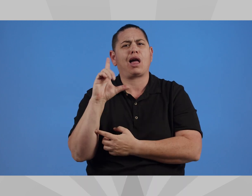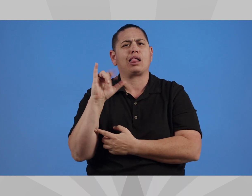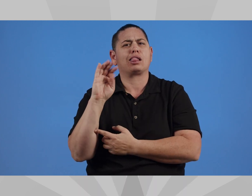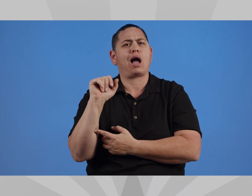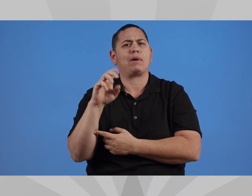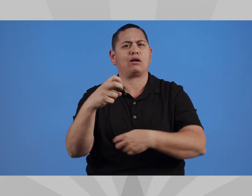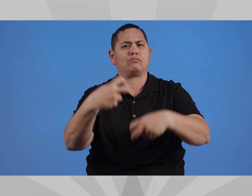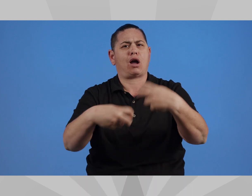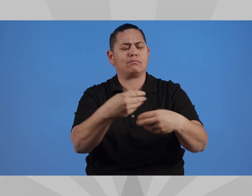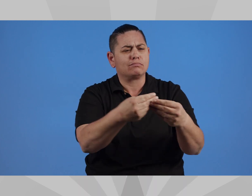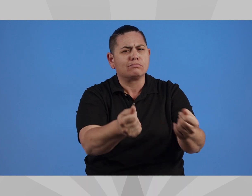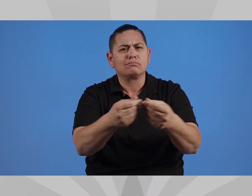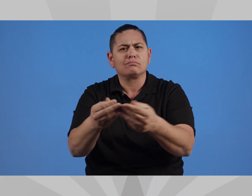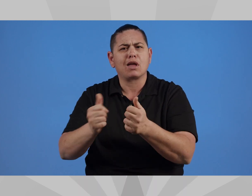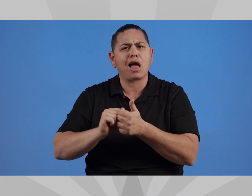solutions.